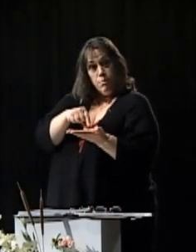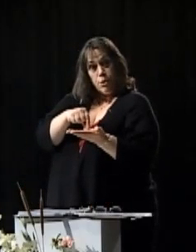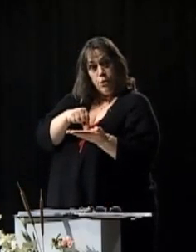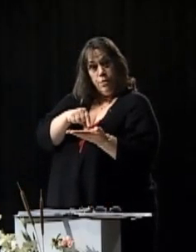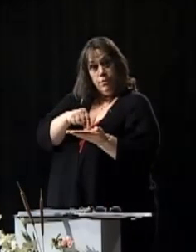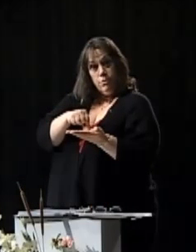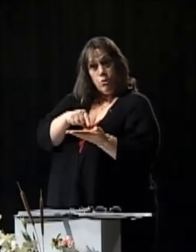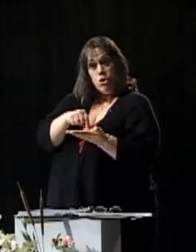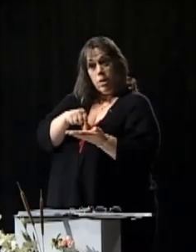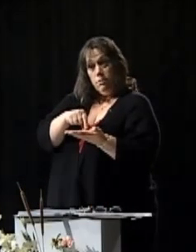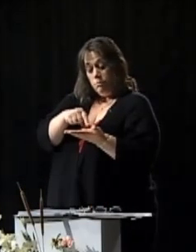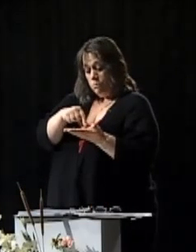Bird or chicken.